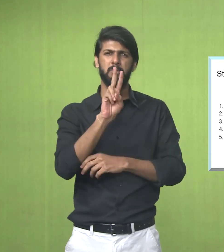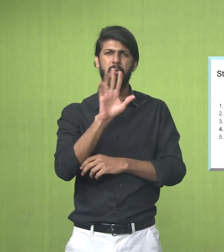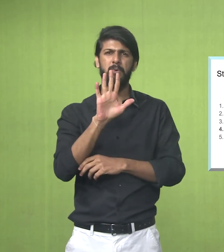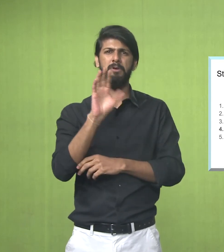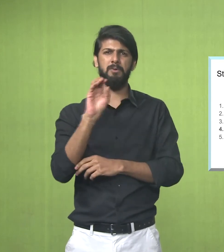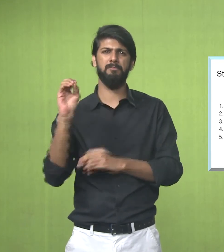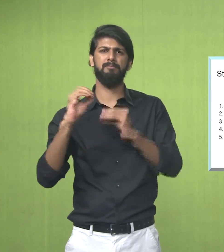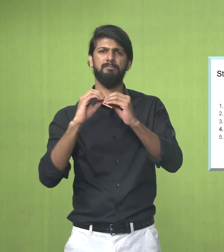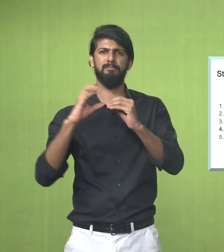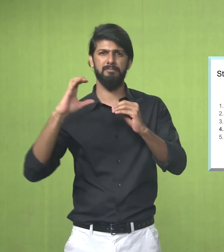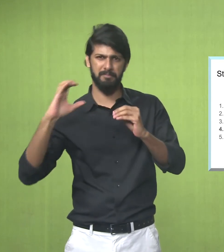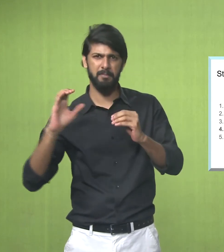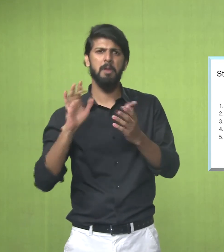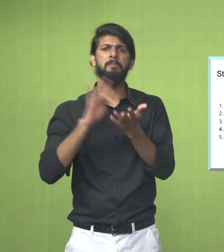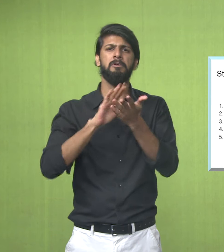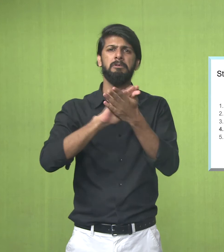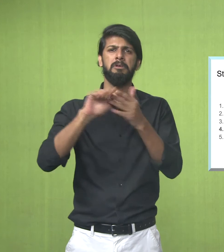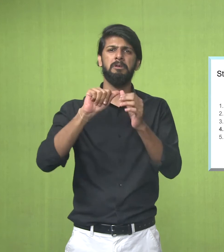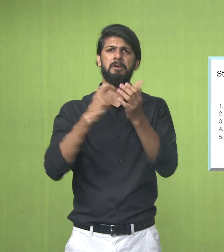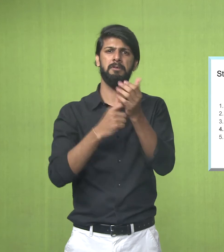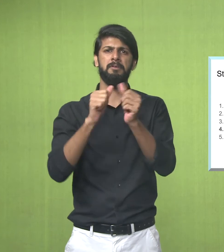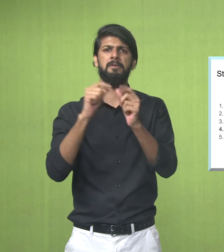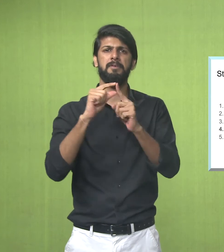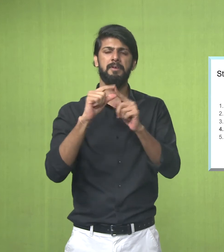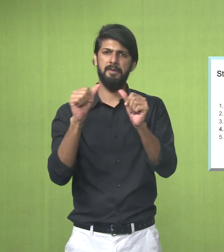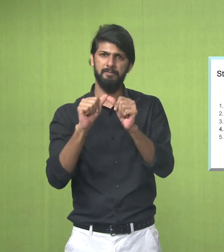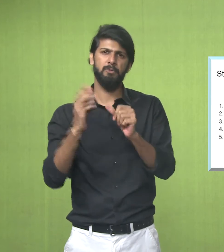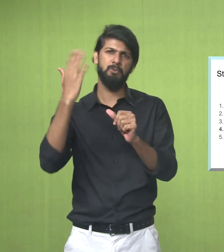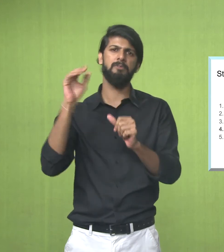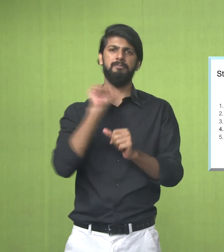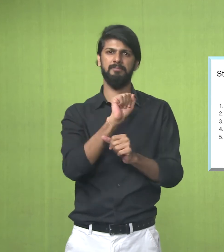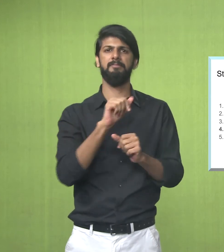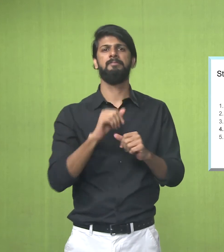is 2500 BC from Harappa.